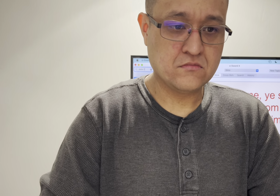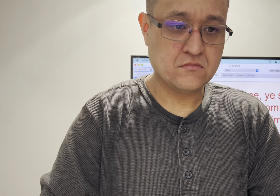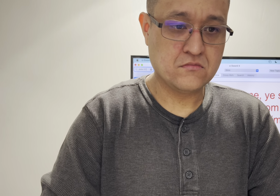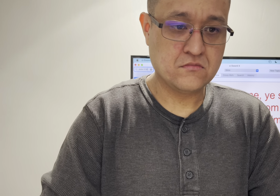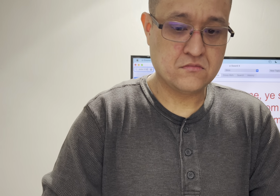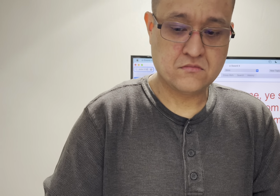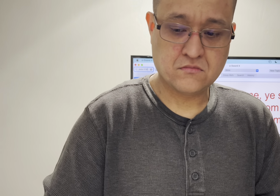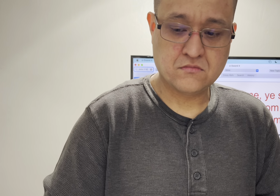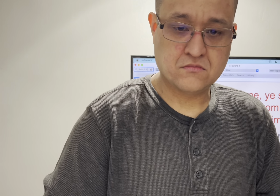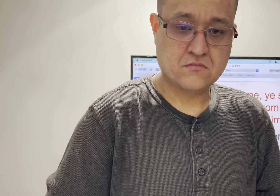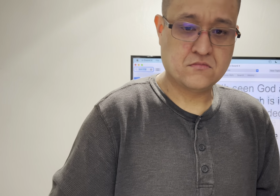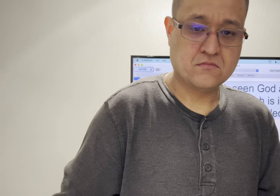1 and 18.